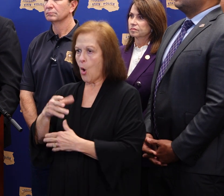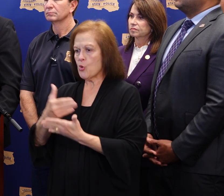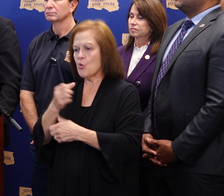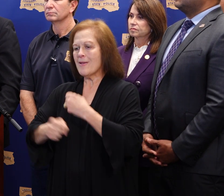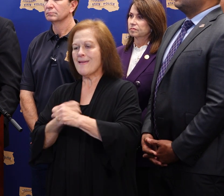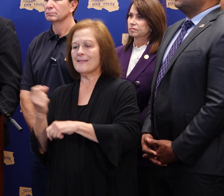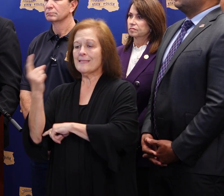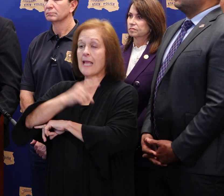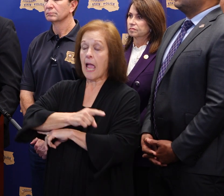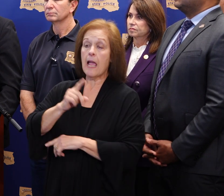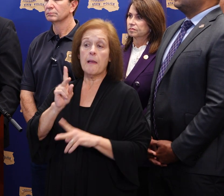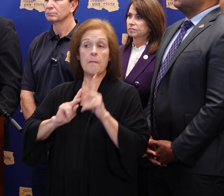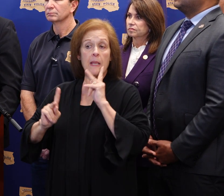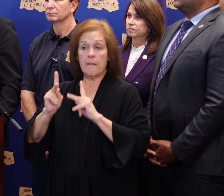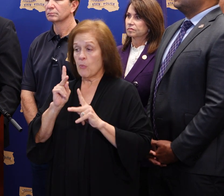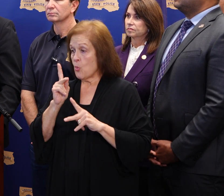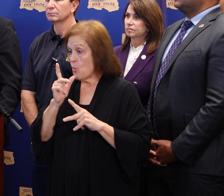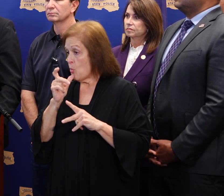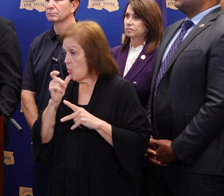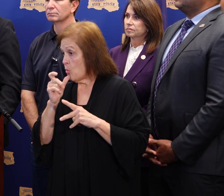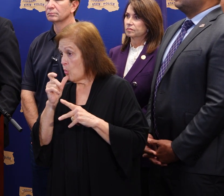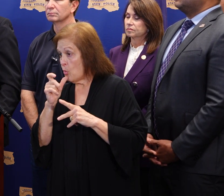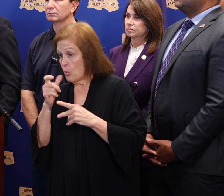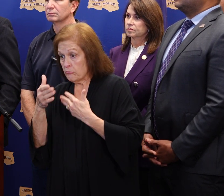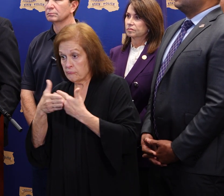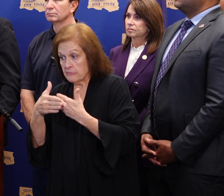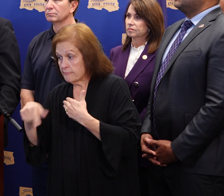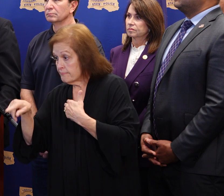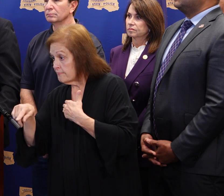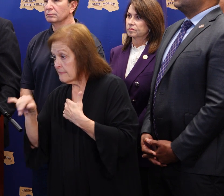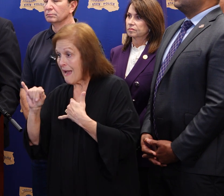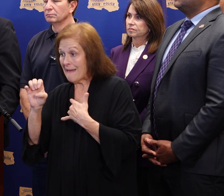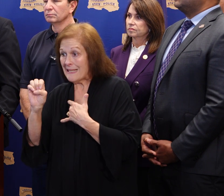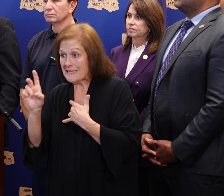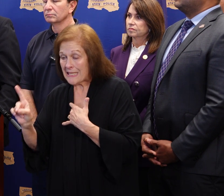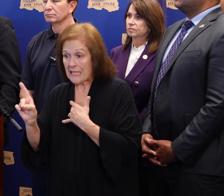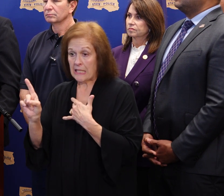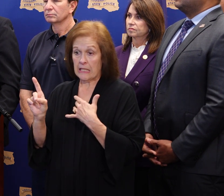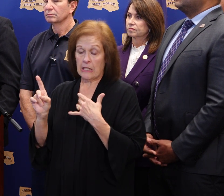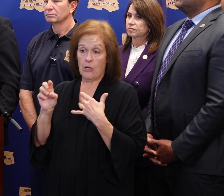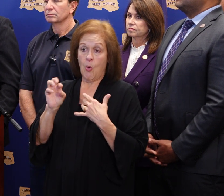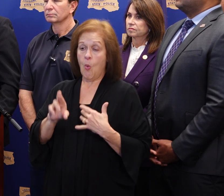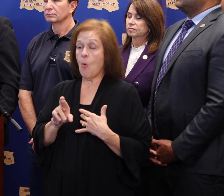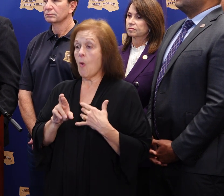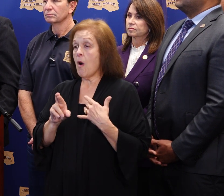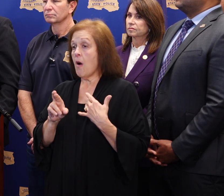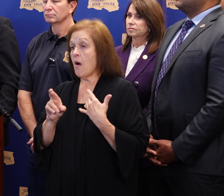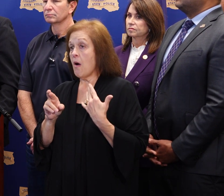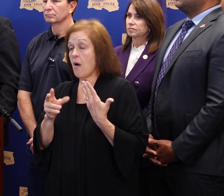That includes people spotted near one of the 2 IEDs on Bourbon Street. The